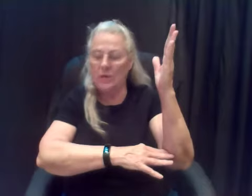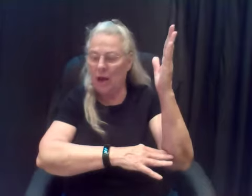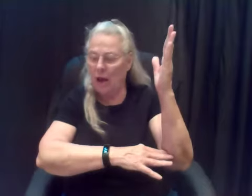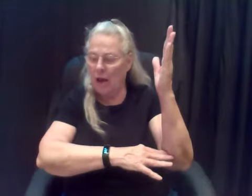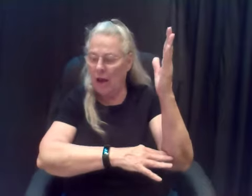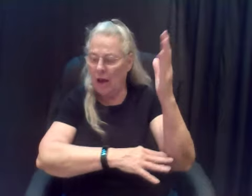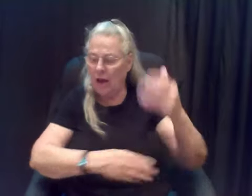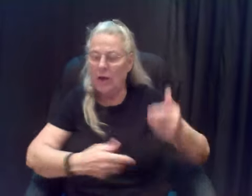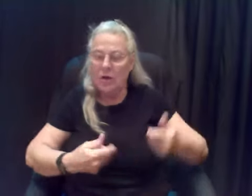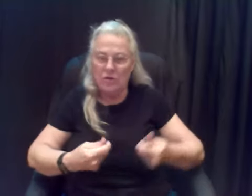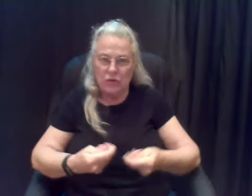noontide,